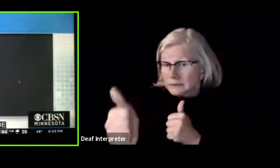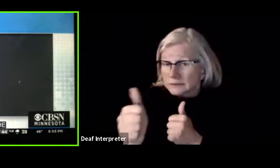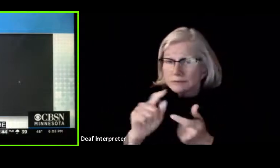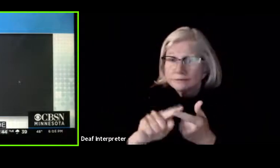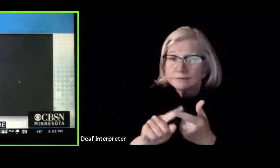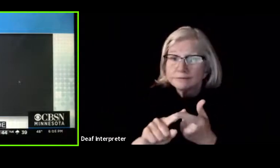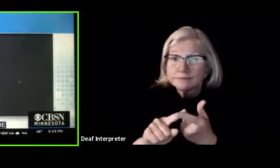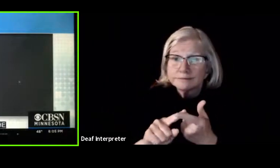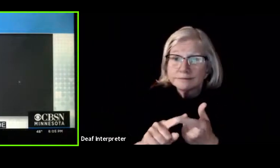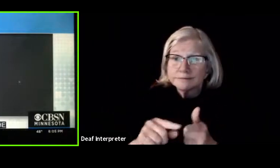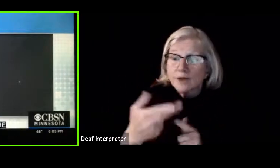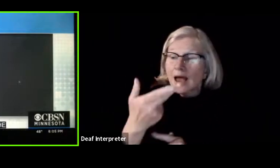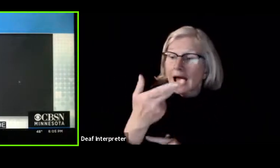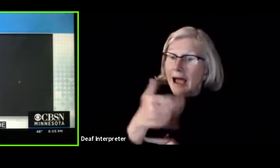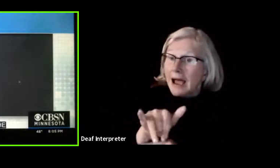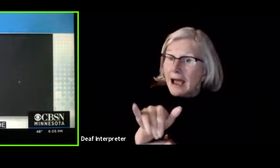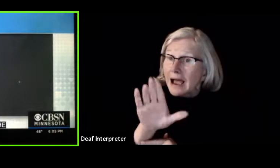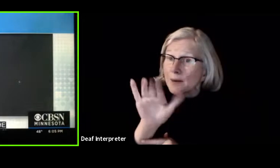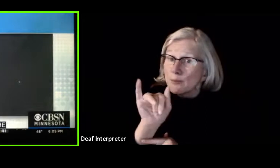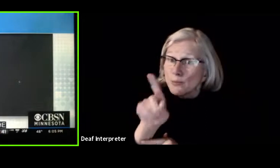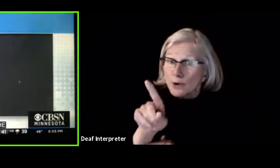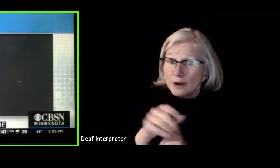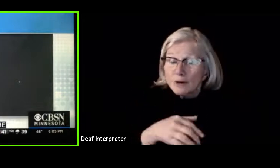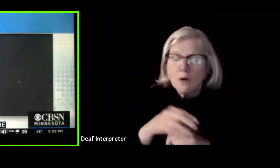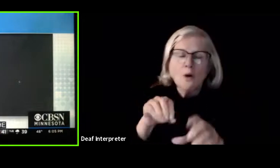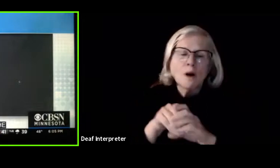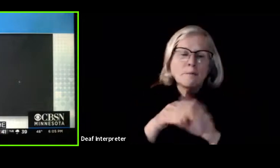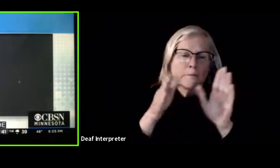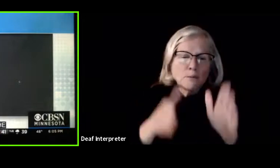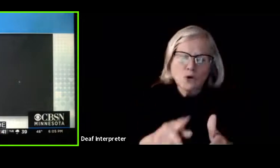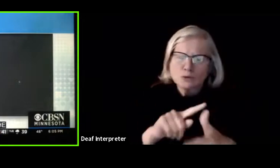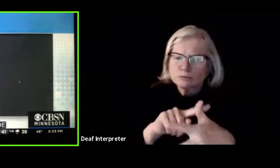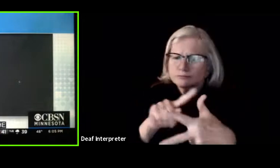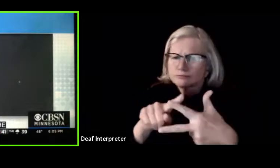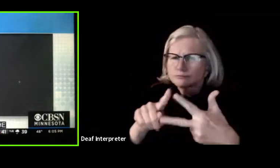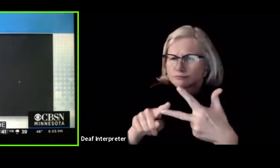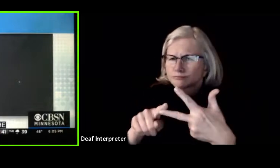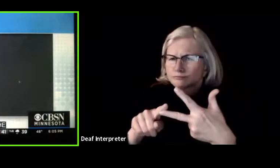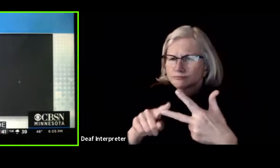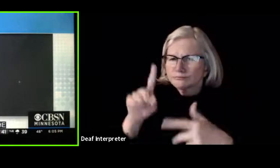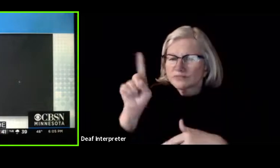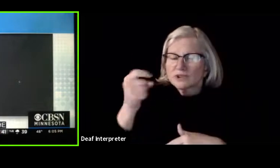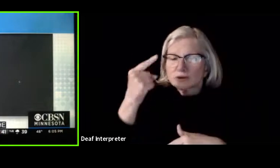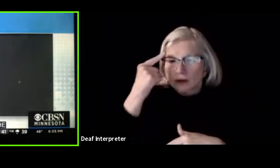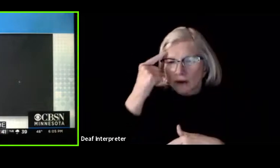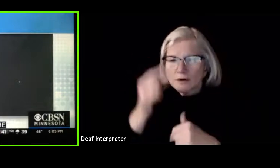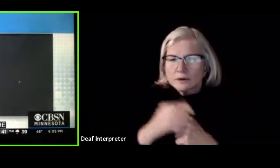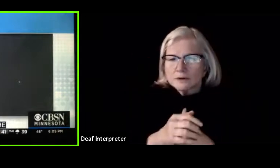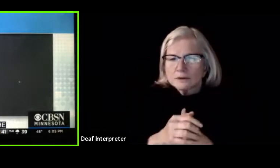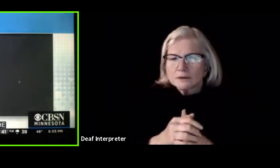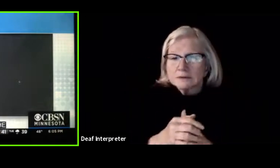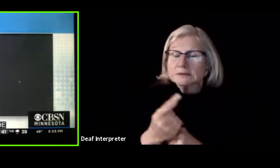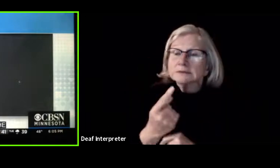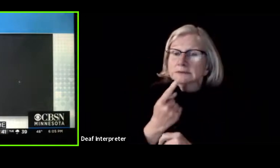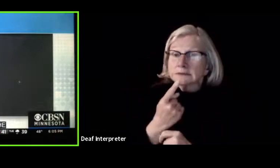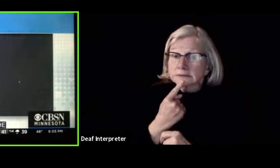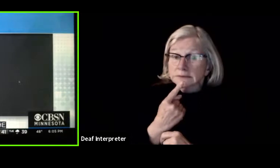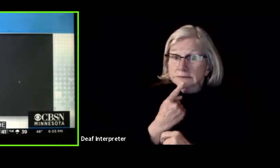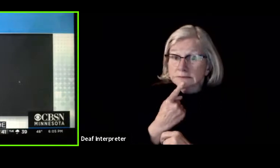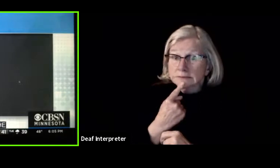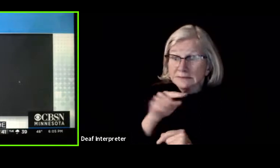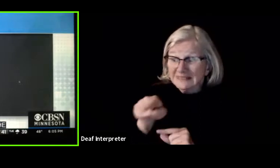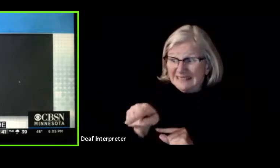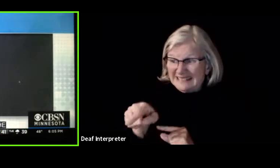I know we talked about the governor saying that these are going to take place on Saturday, but earlier today, I heard that they were going to take place on Friday. So I'm sure he